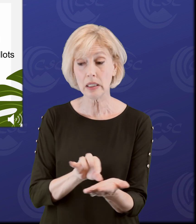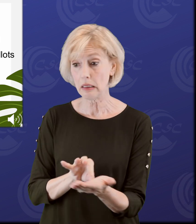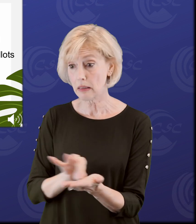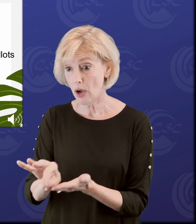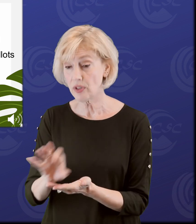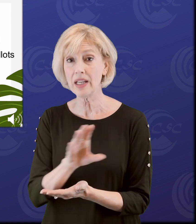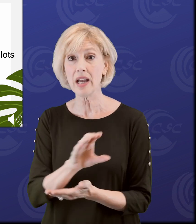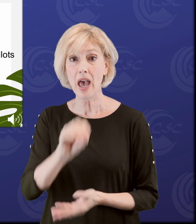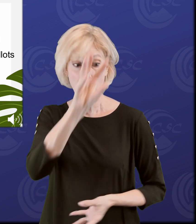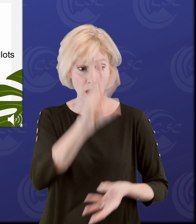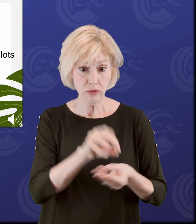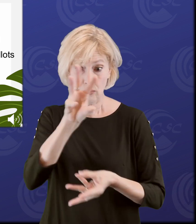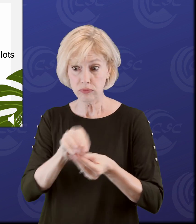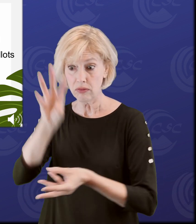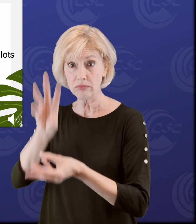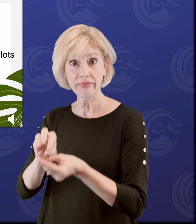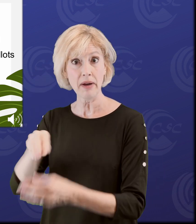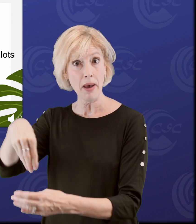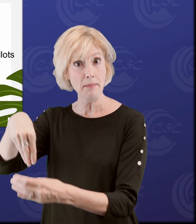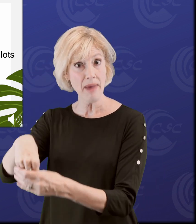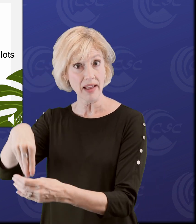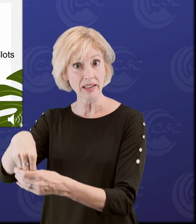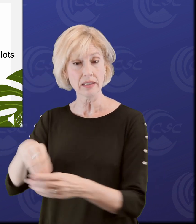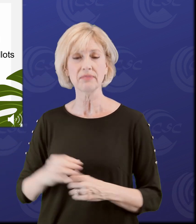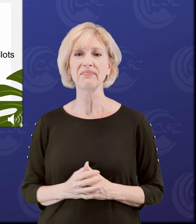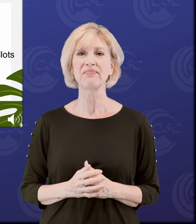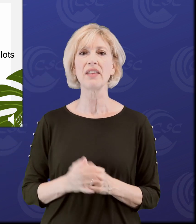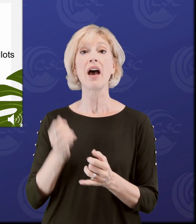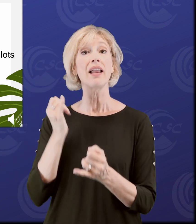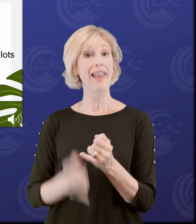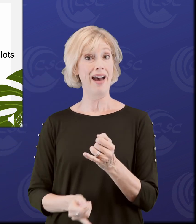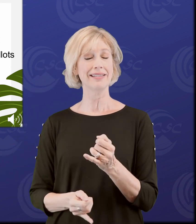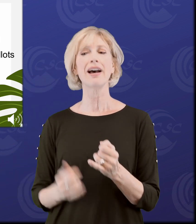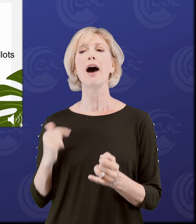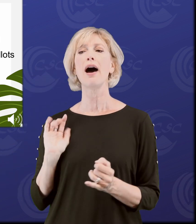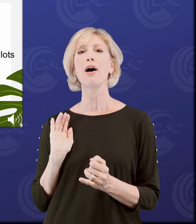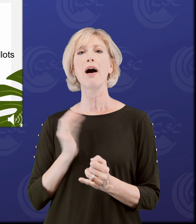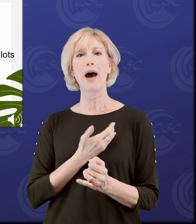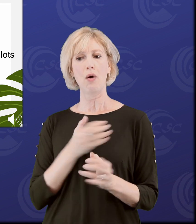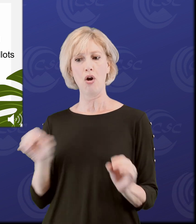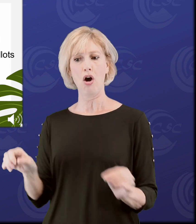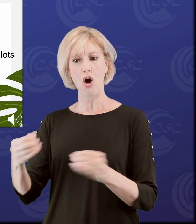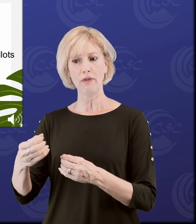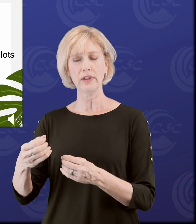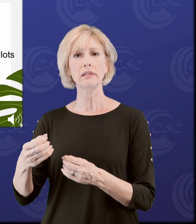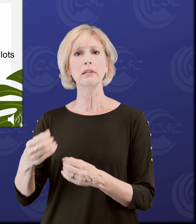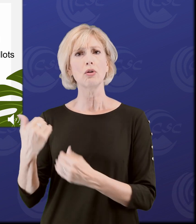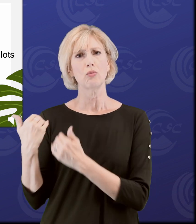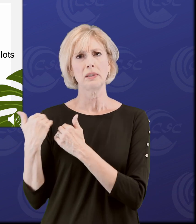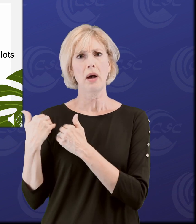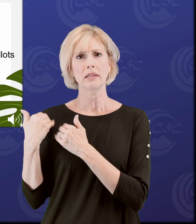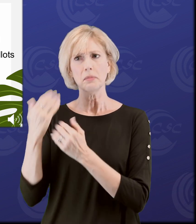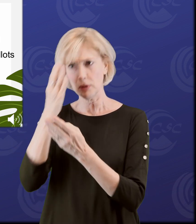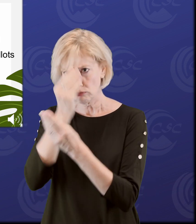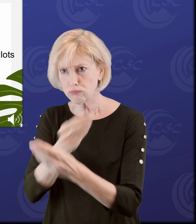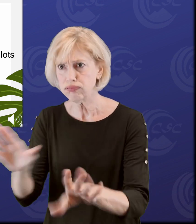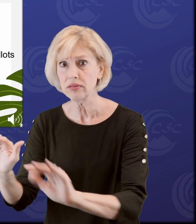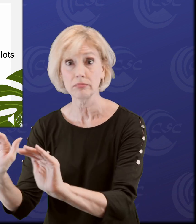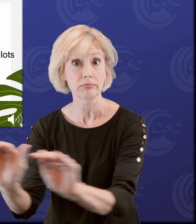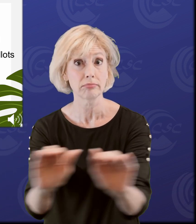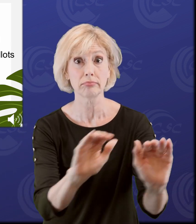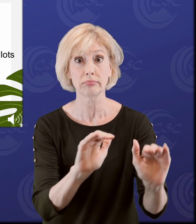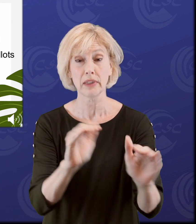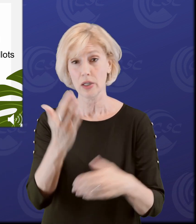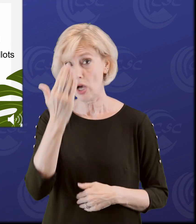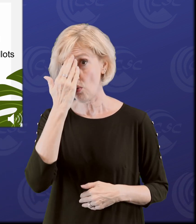ballots. Finally, our office is responsible for raising voter awareness and providing election services through education and